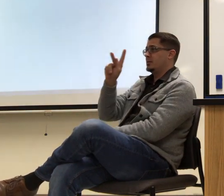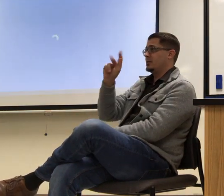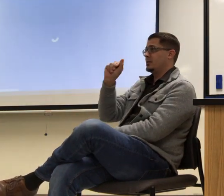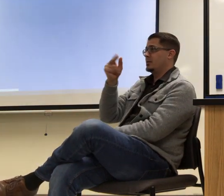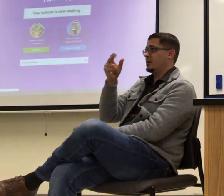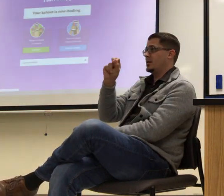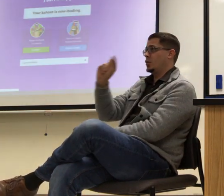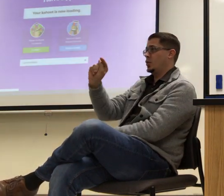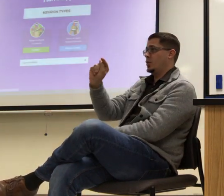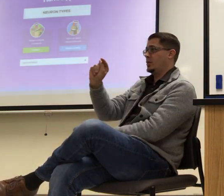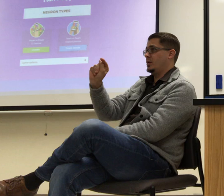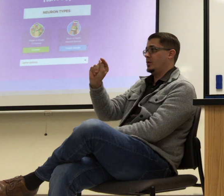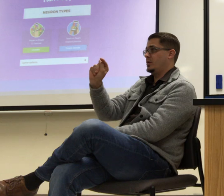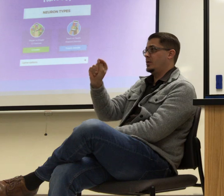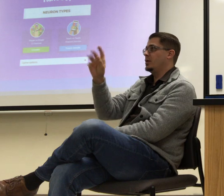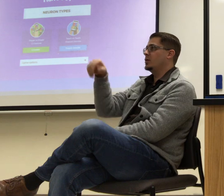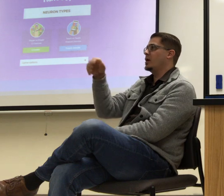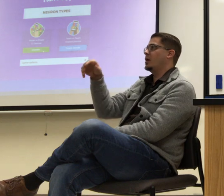Play.